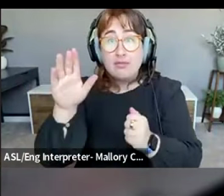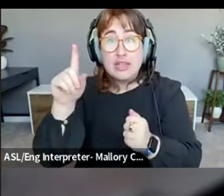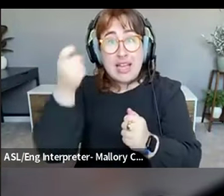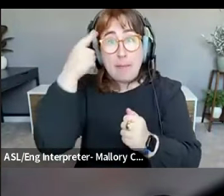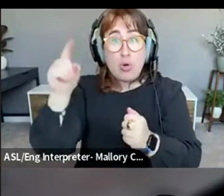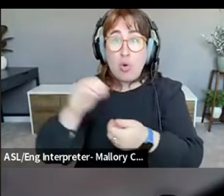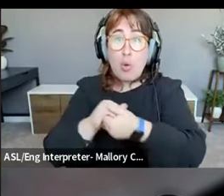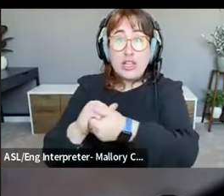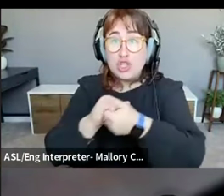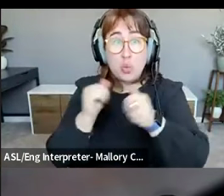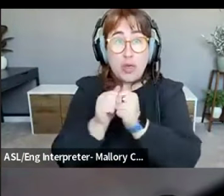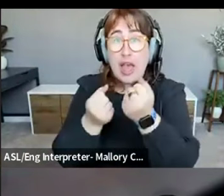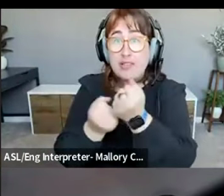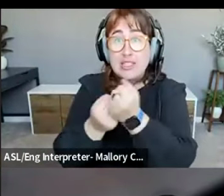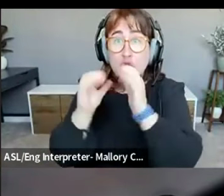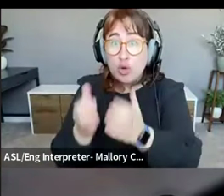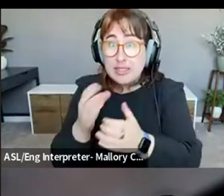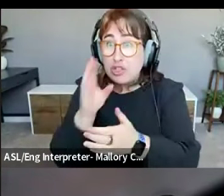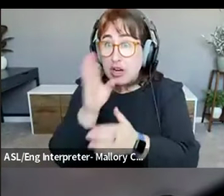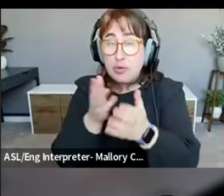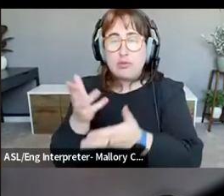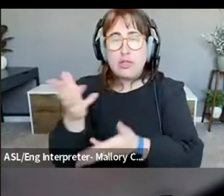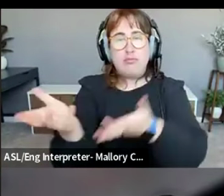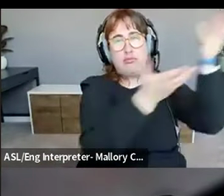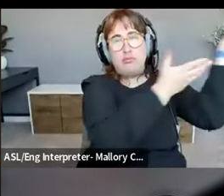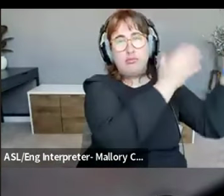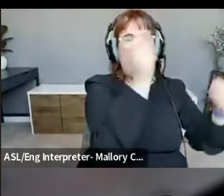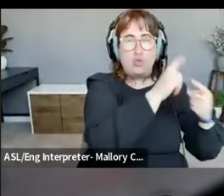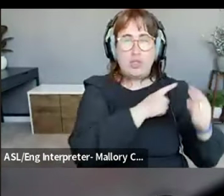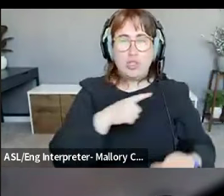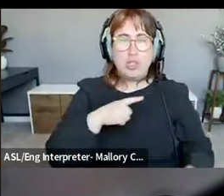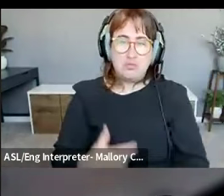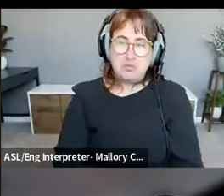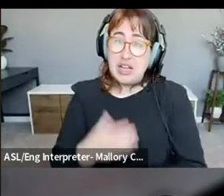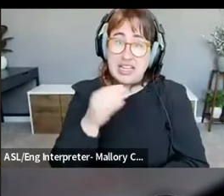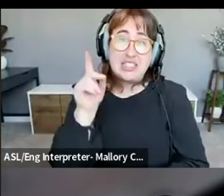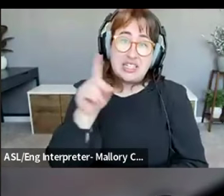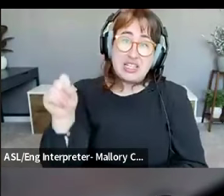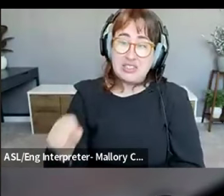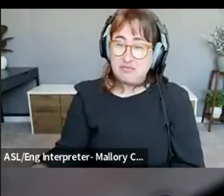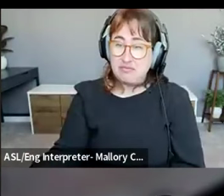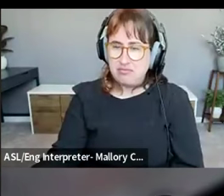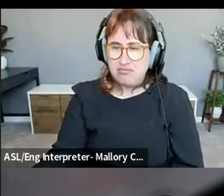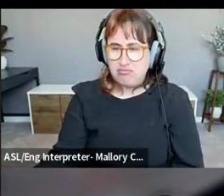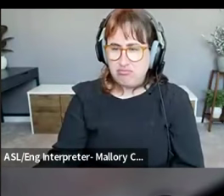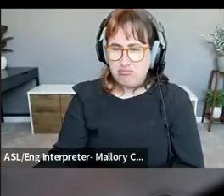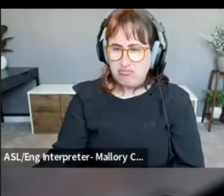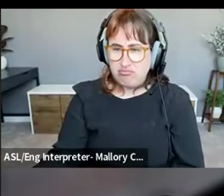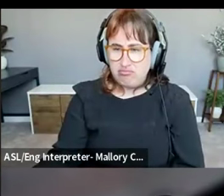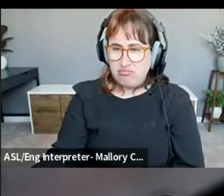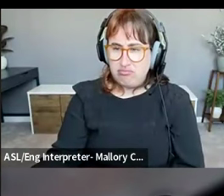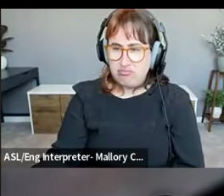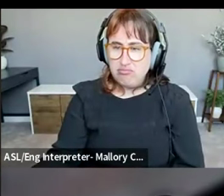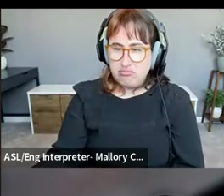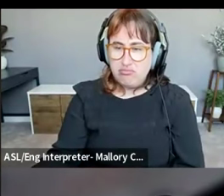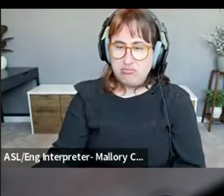some of the advocacy groups and direct communication with the high levels at DDS as well. So that's why your voice is so important. I'm going to